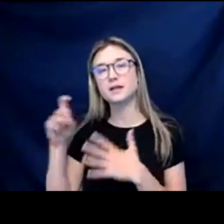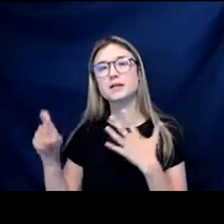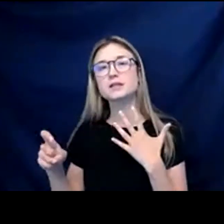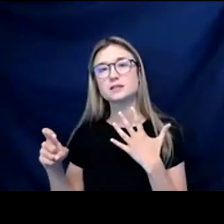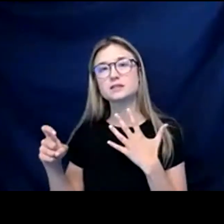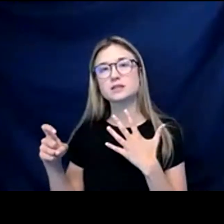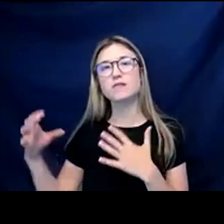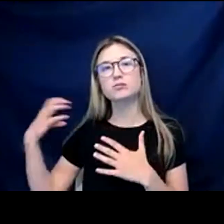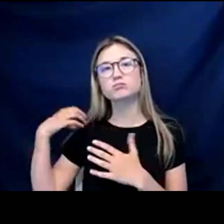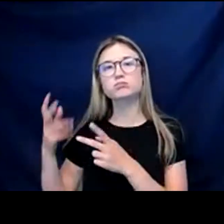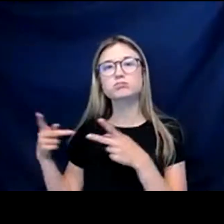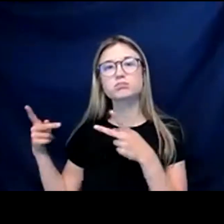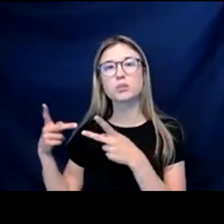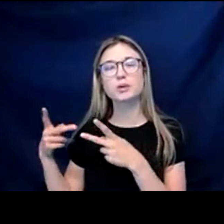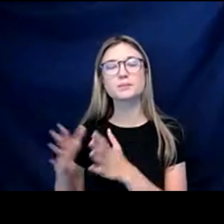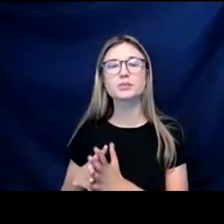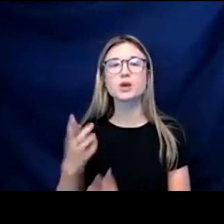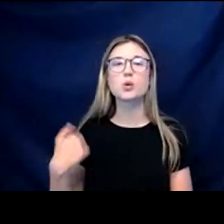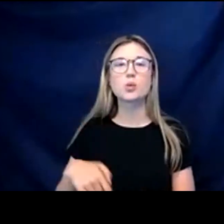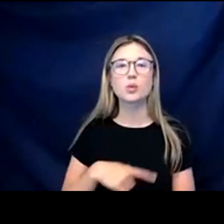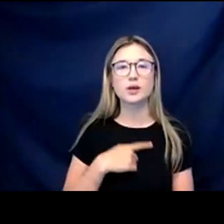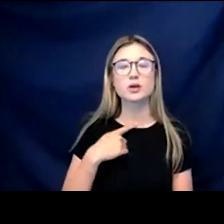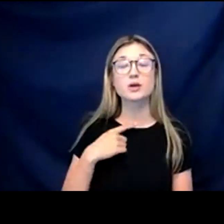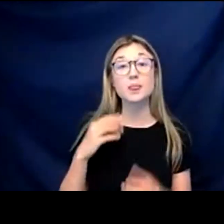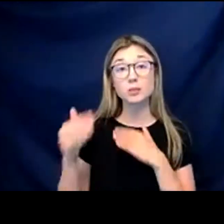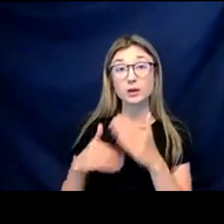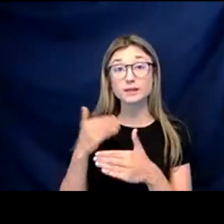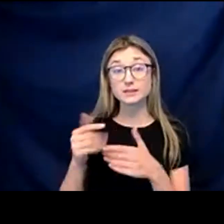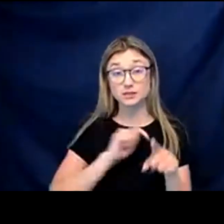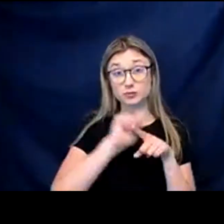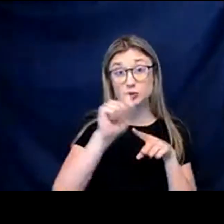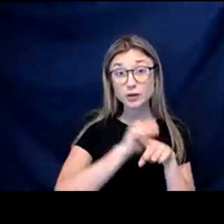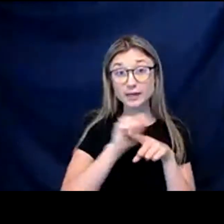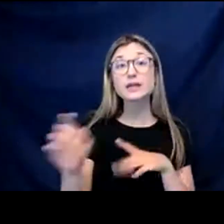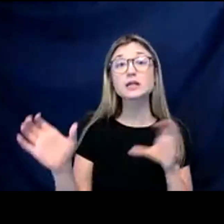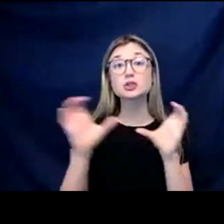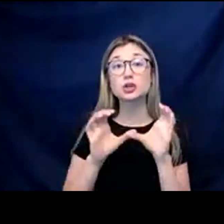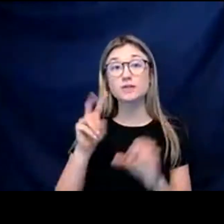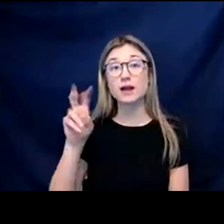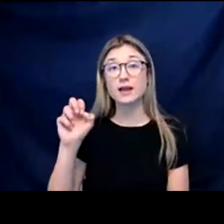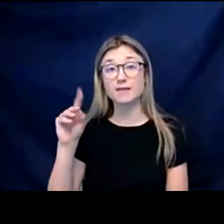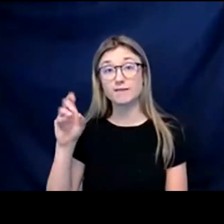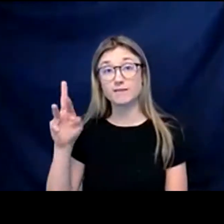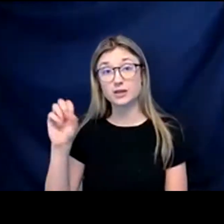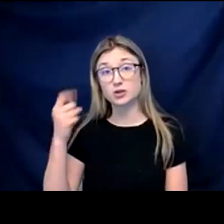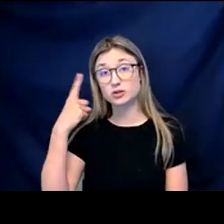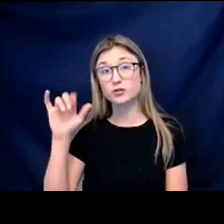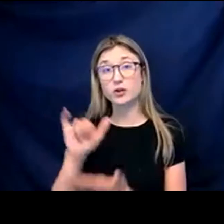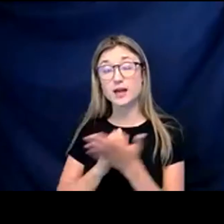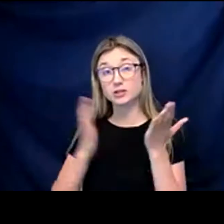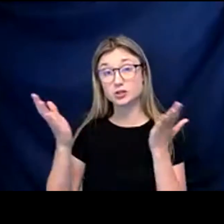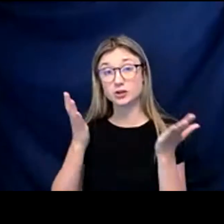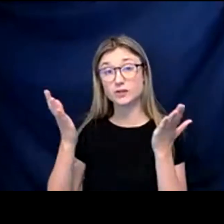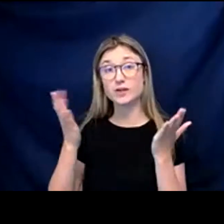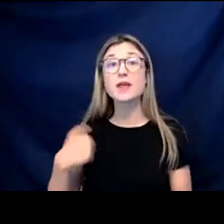in the process of training and certifying vendors for that service. They're actually at the point where they will have learning